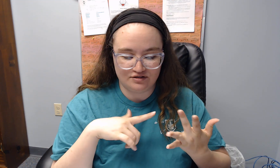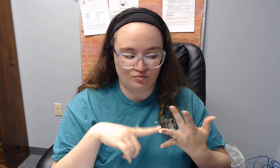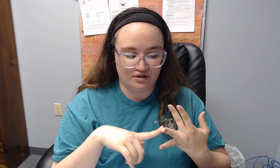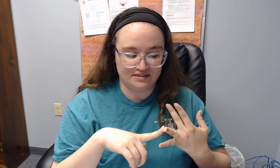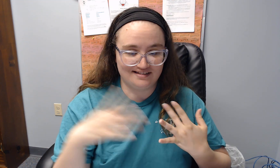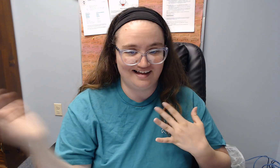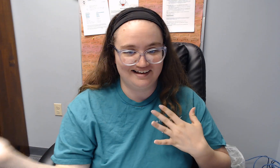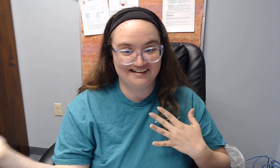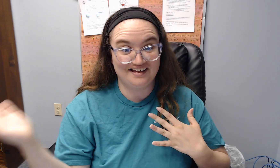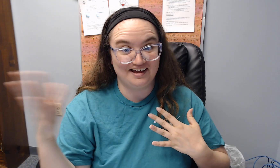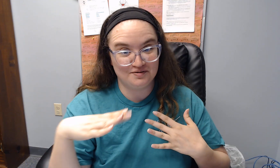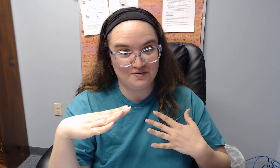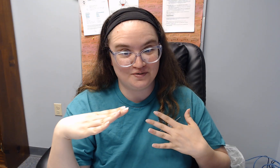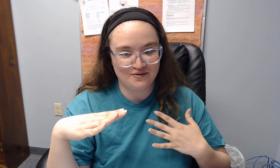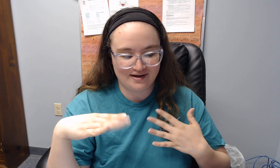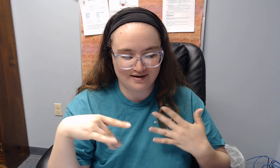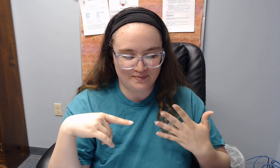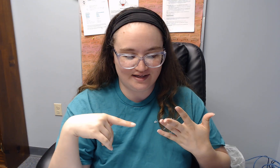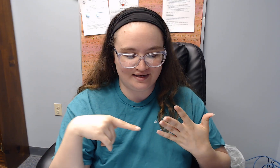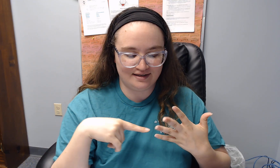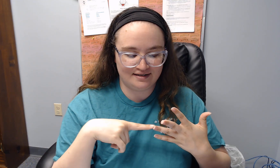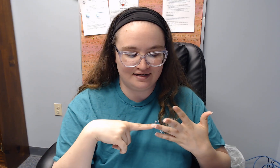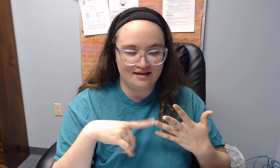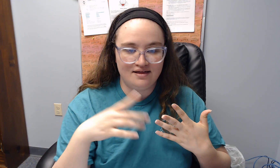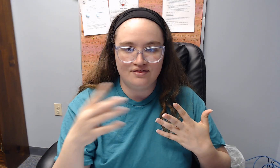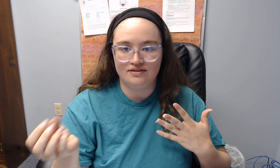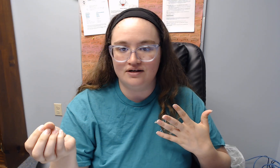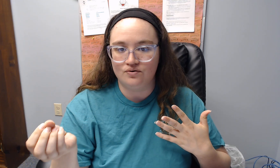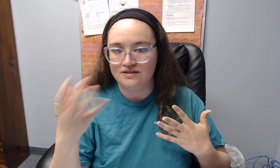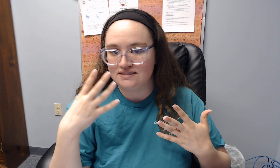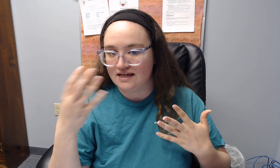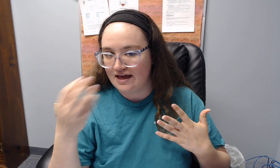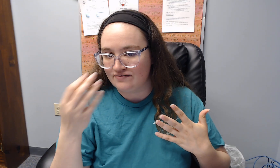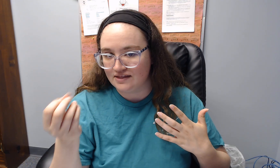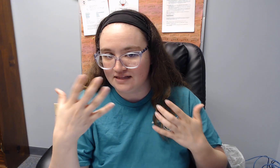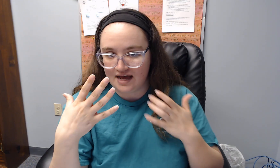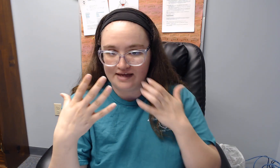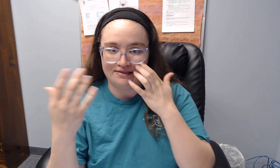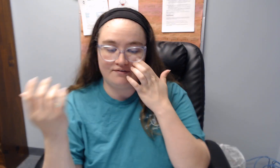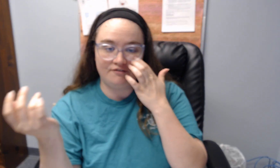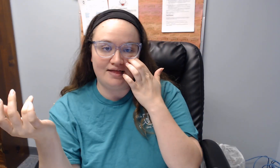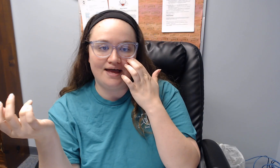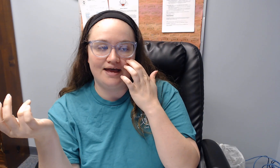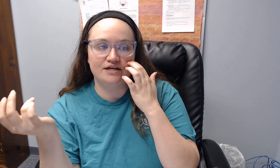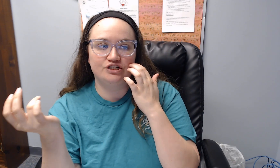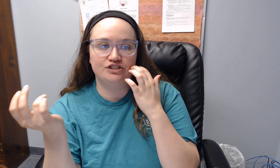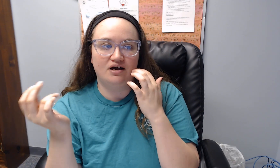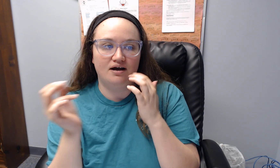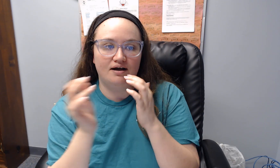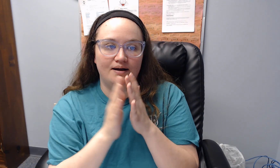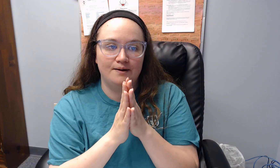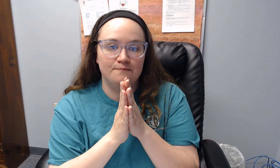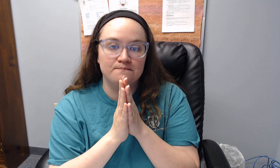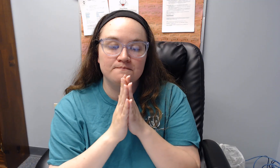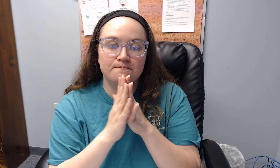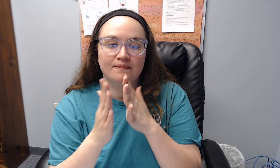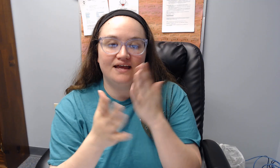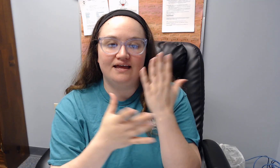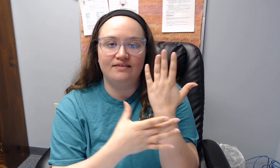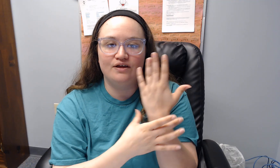ones that catapult you out of bed, the ones that have the light that flash, and there was